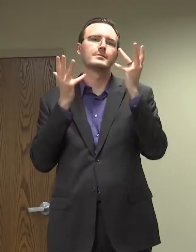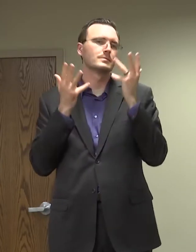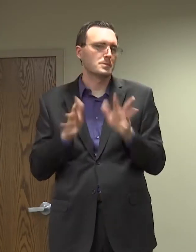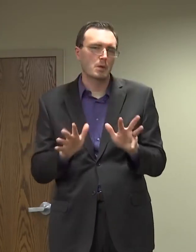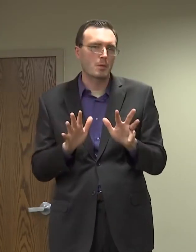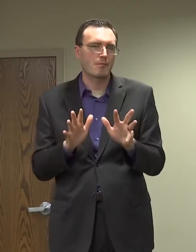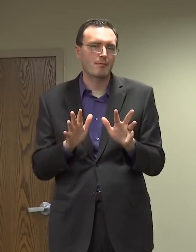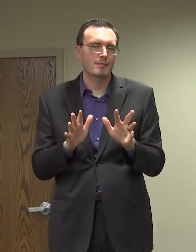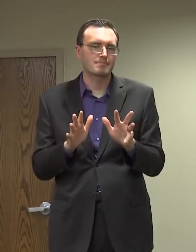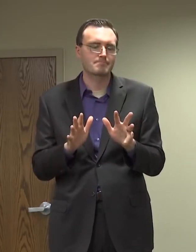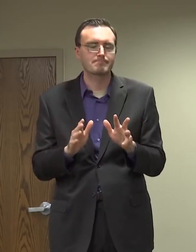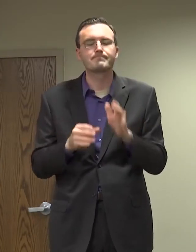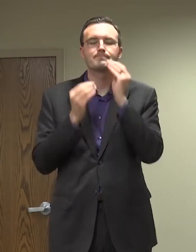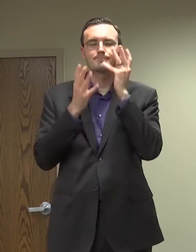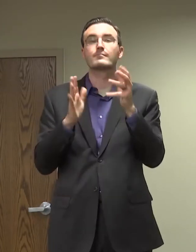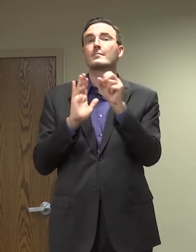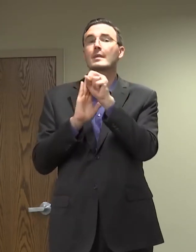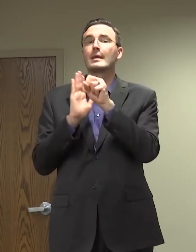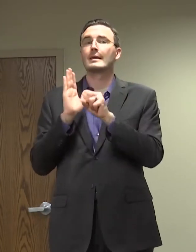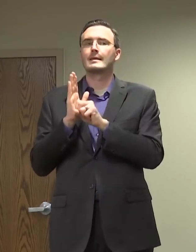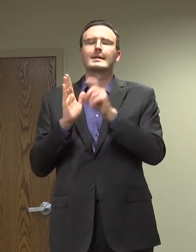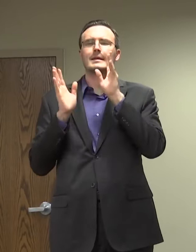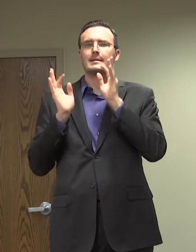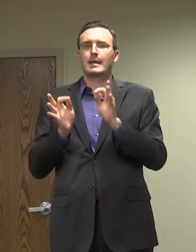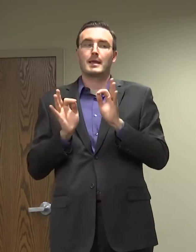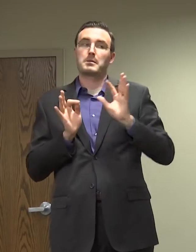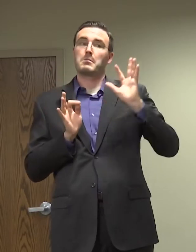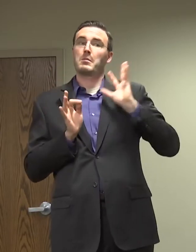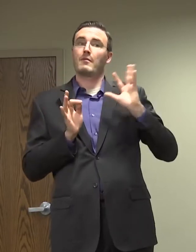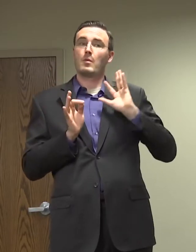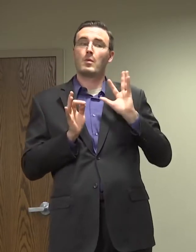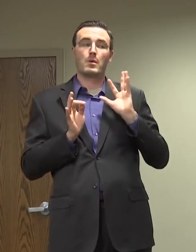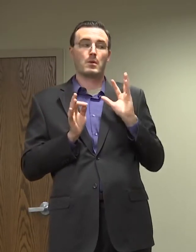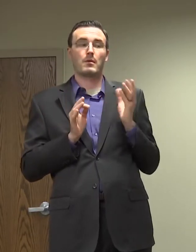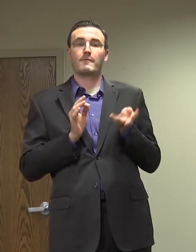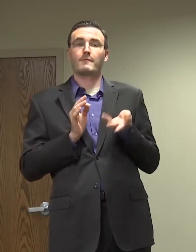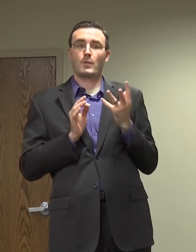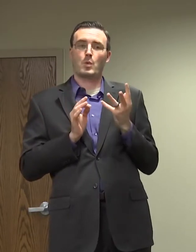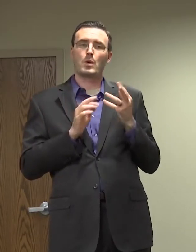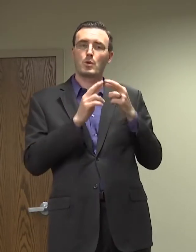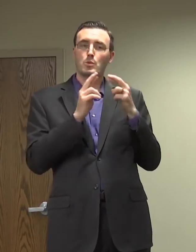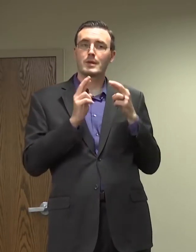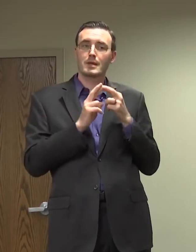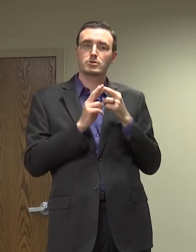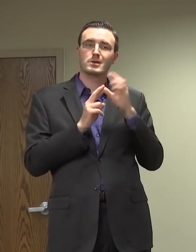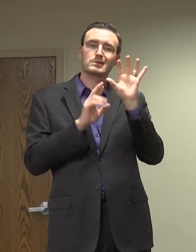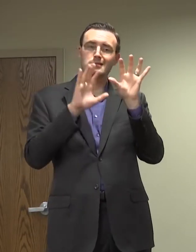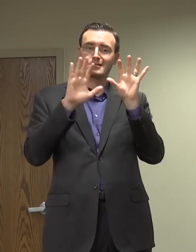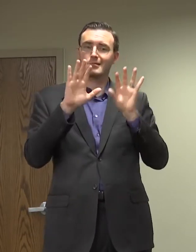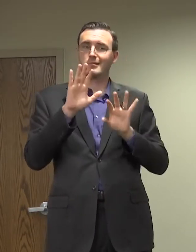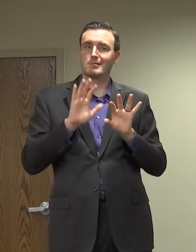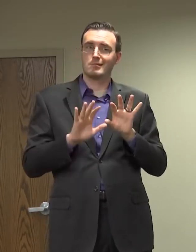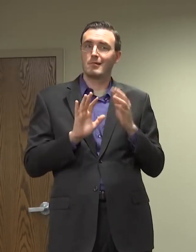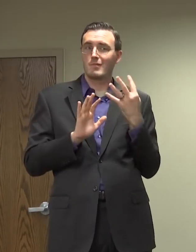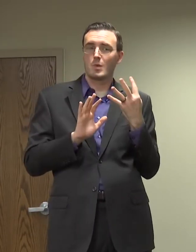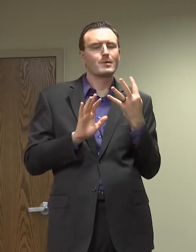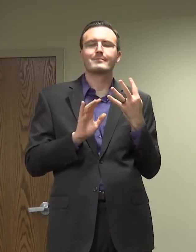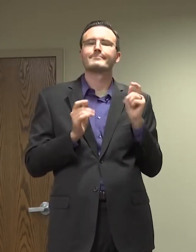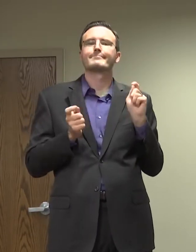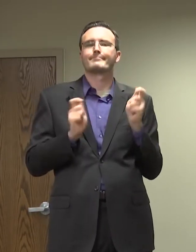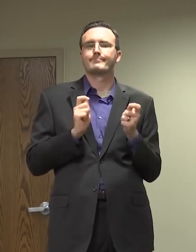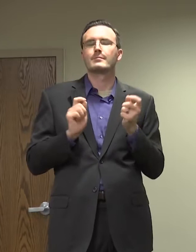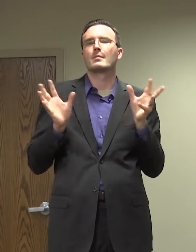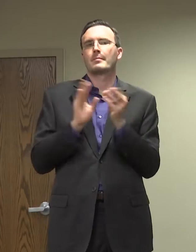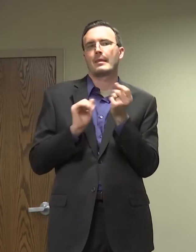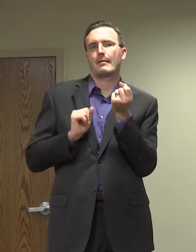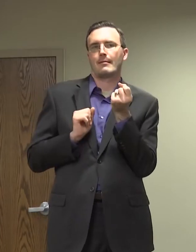divided into 11 regions as compared to the 4 regions that were initially identified in the Restore Illinois plan. And Winnebago County is